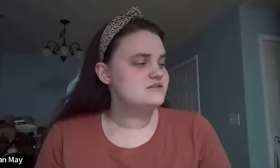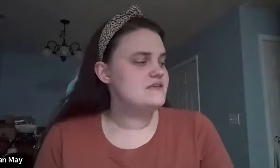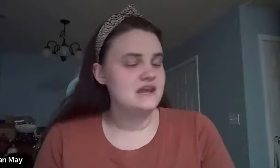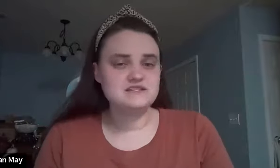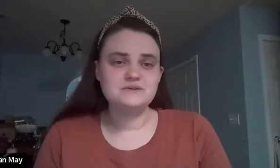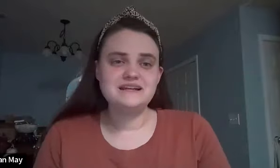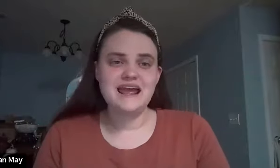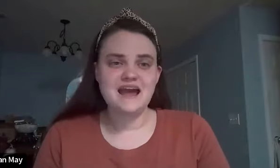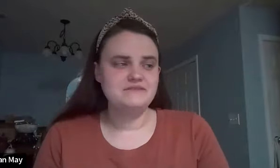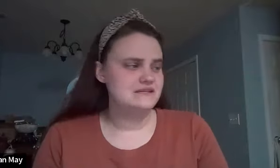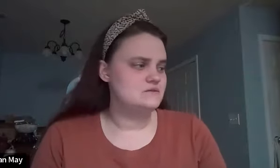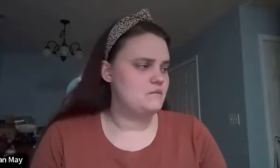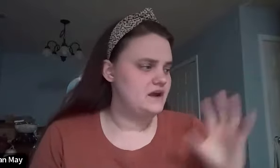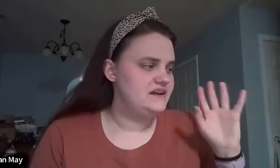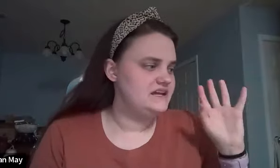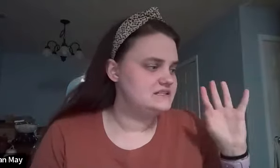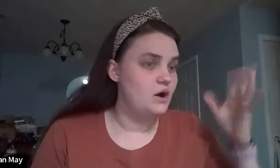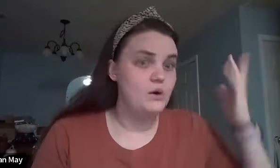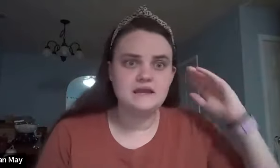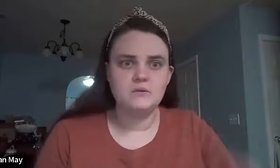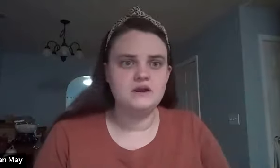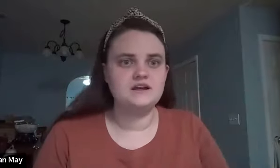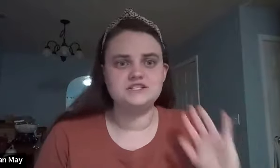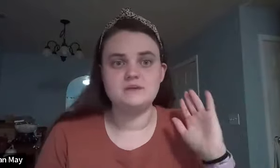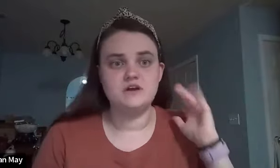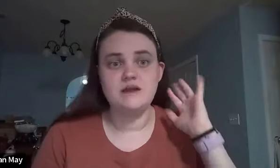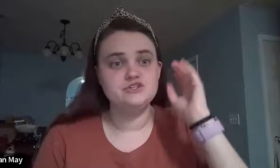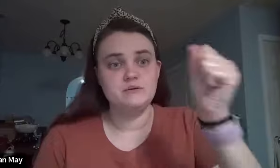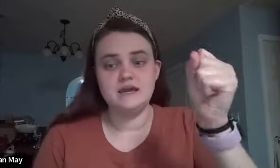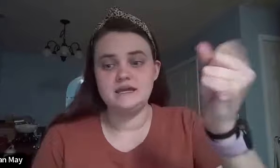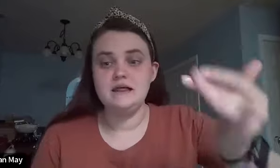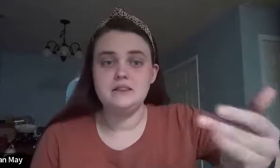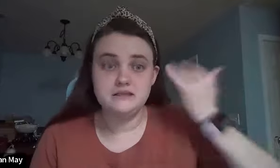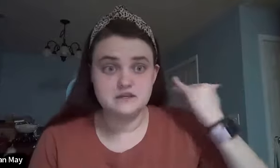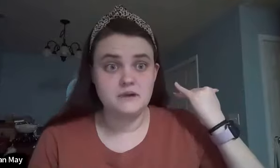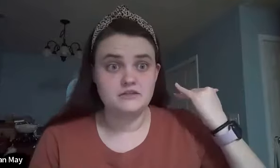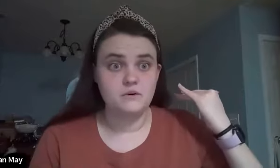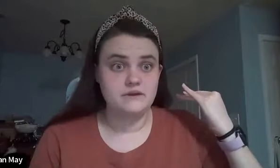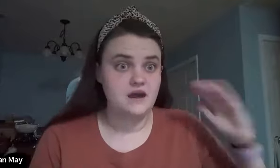then the next one I have is, we kind of hit, oh wait, oh my gosh, I'm sorry, I'm just going ahead. Let's go back through what we have.